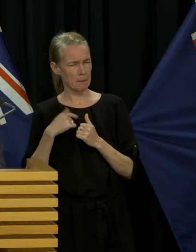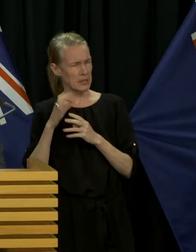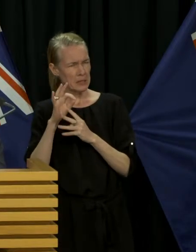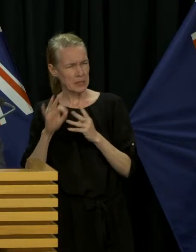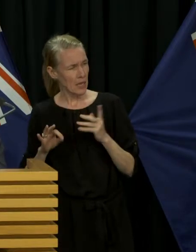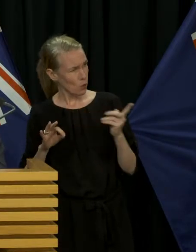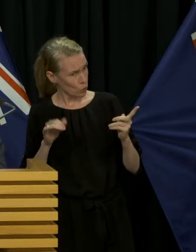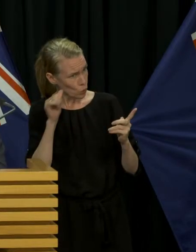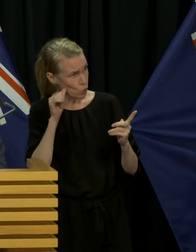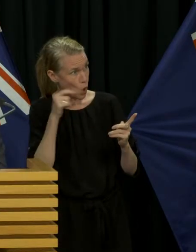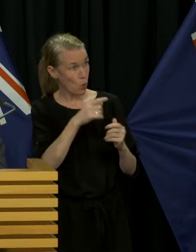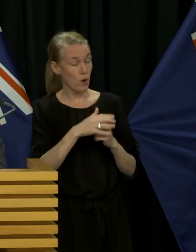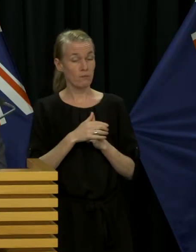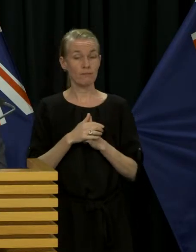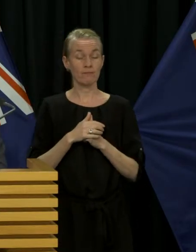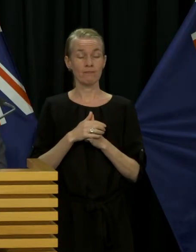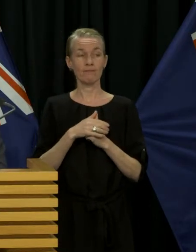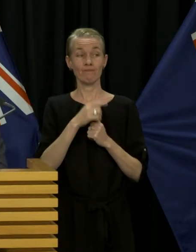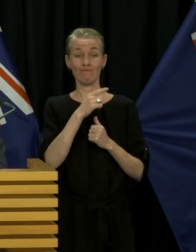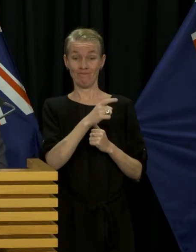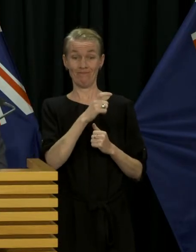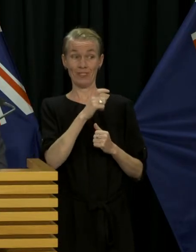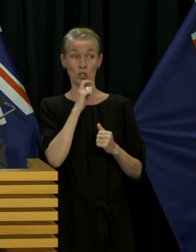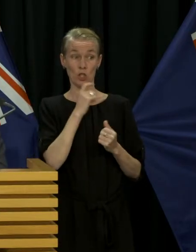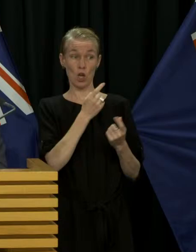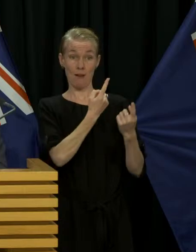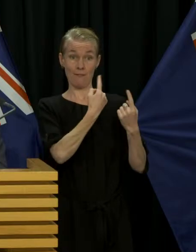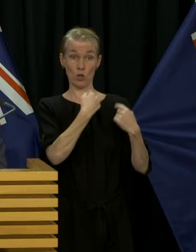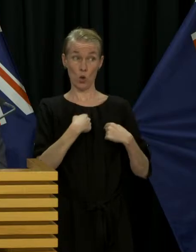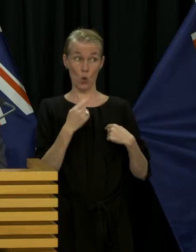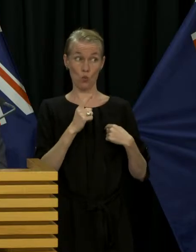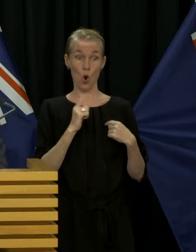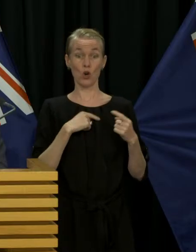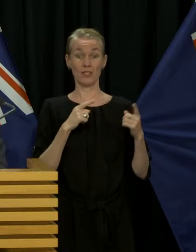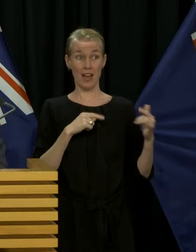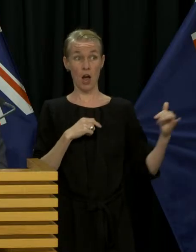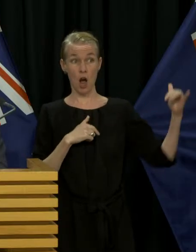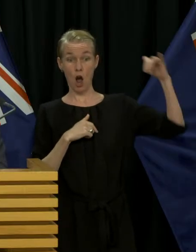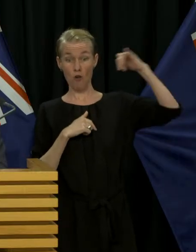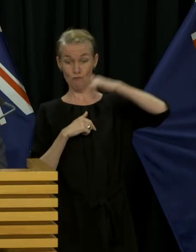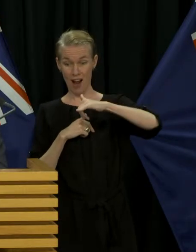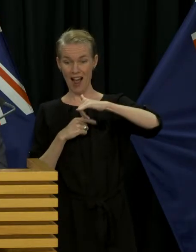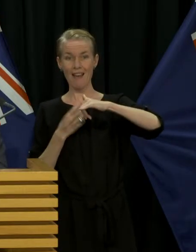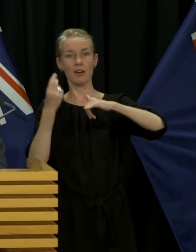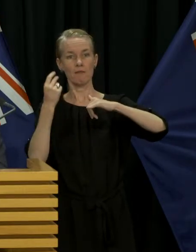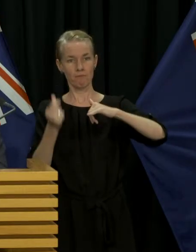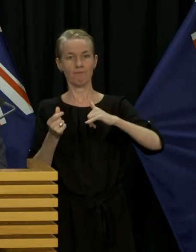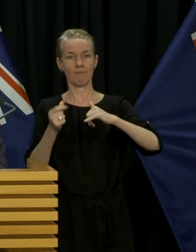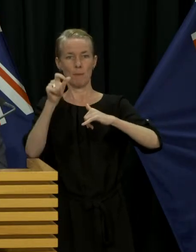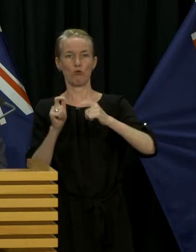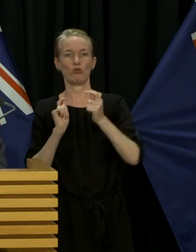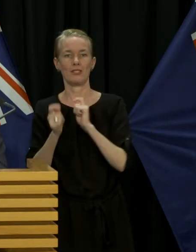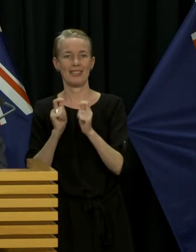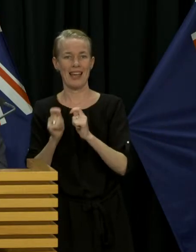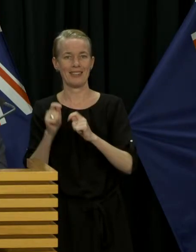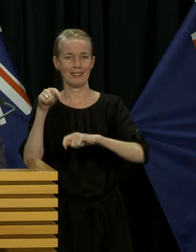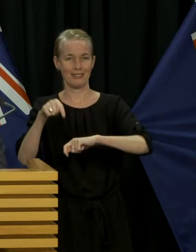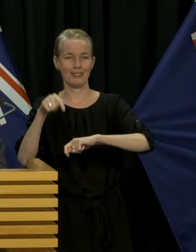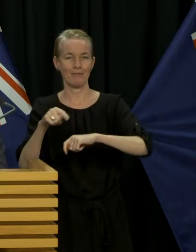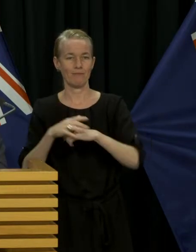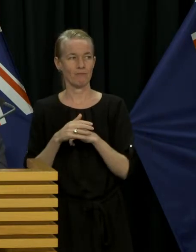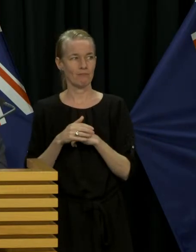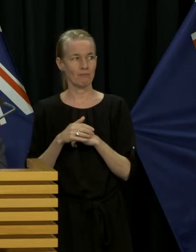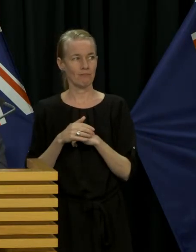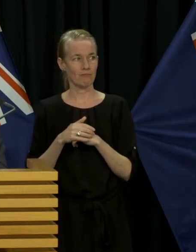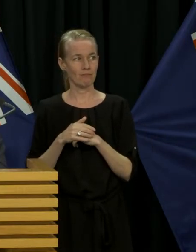the information I have, Minister, is that the person was the test was done on arrival, and there was a gap